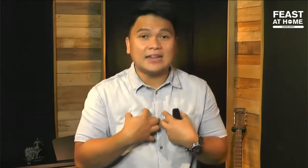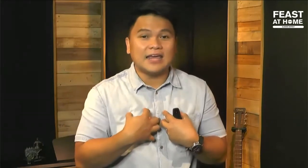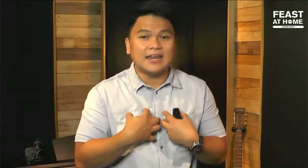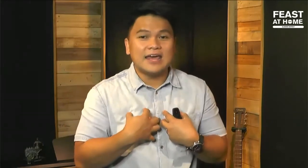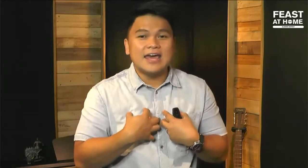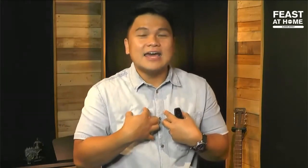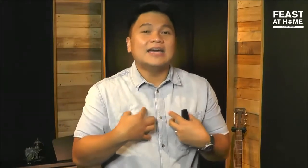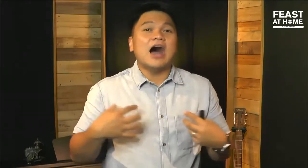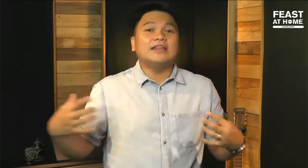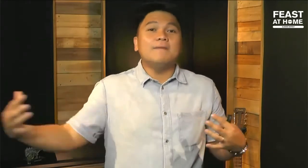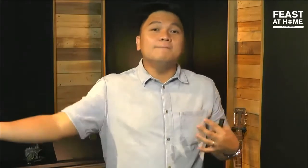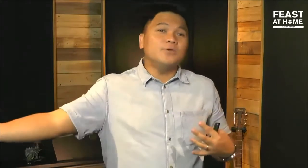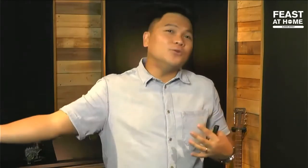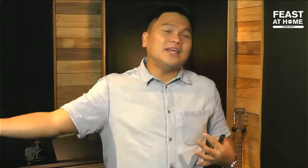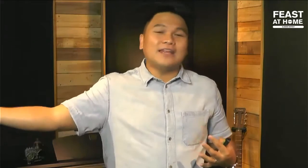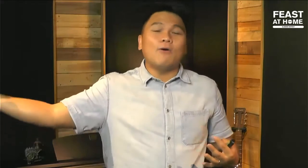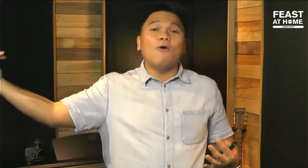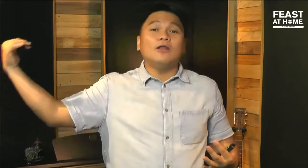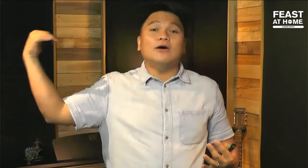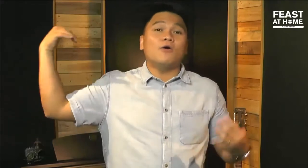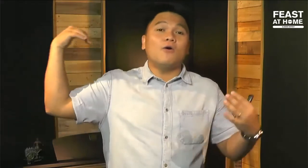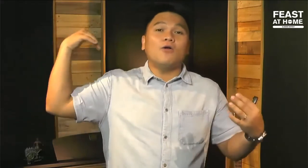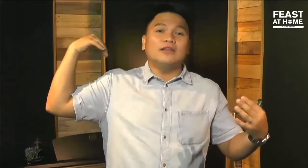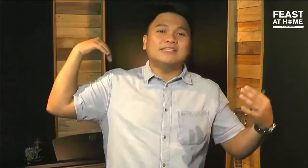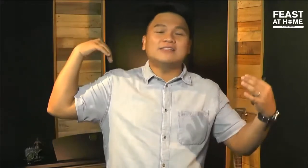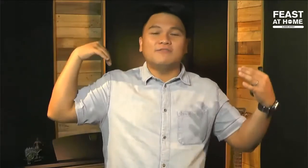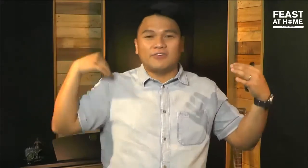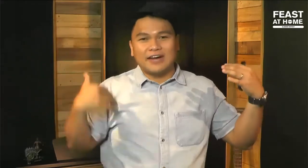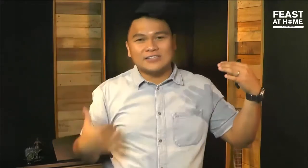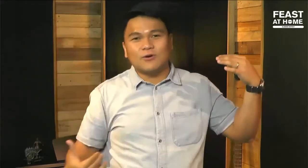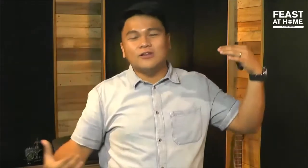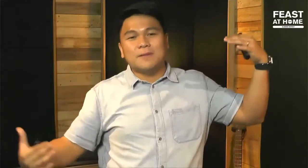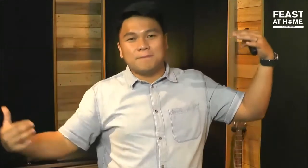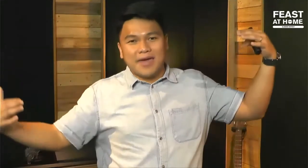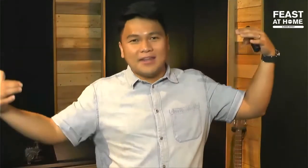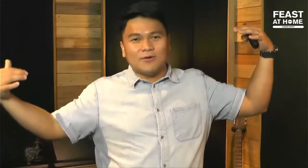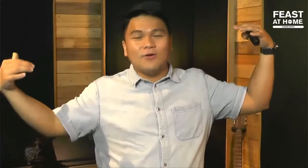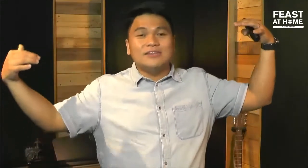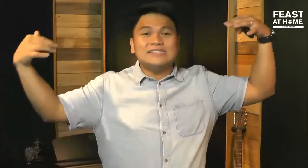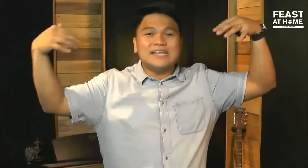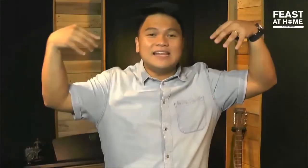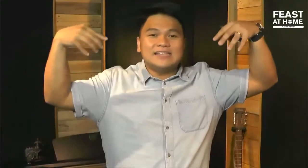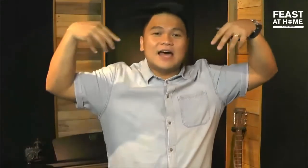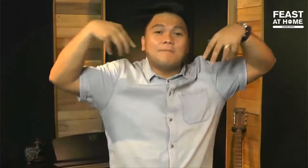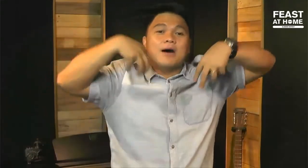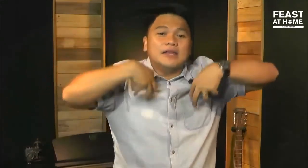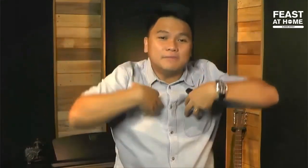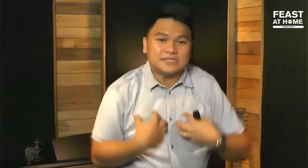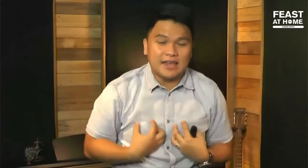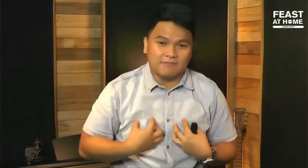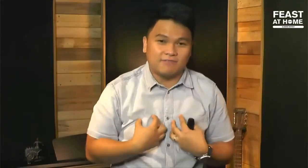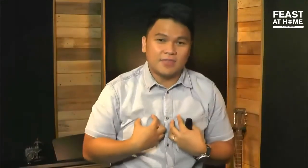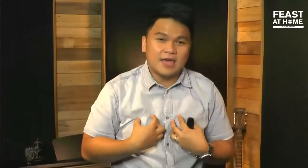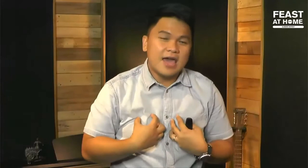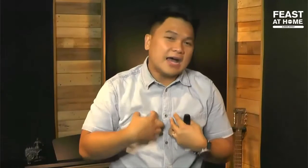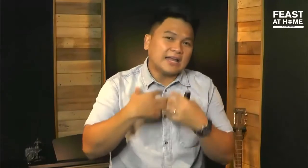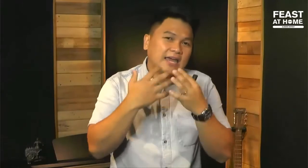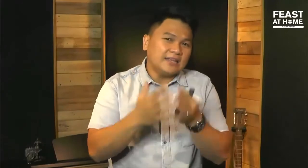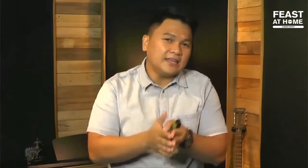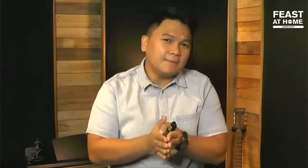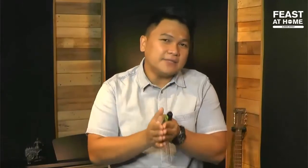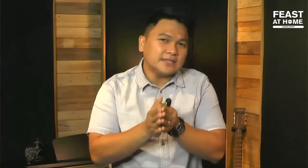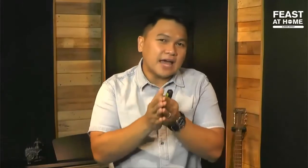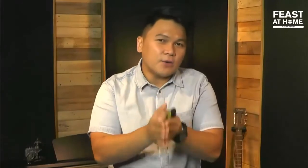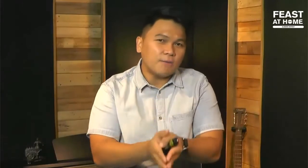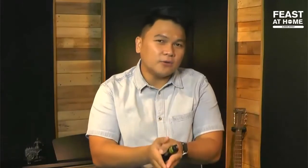kasalanan natin, God imputed all the sufferings, all the pain, all the sin upon Himself. At ang